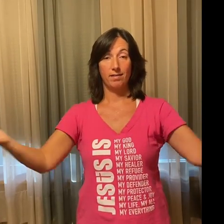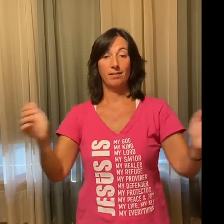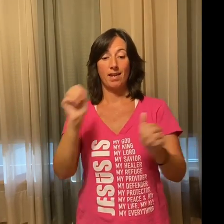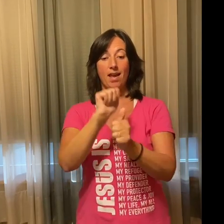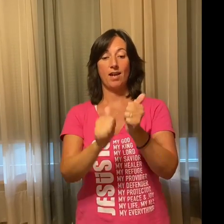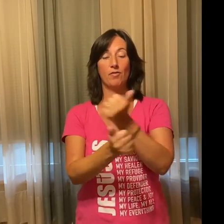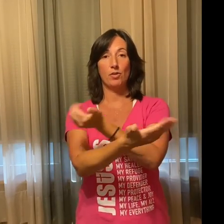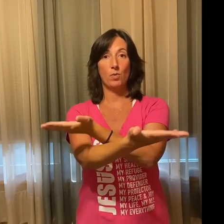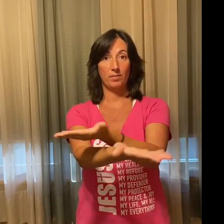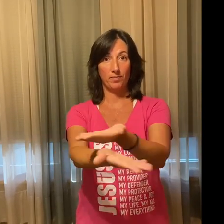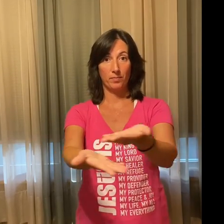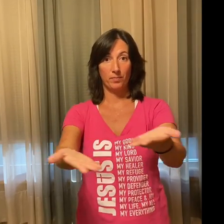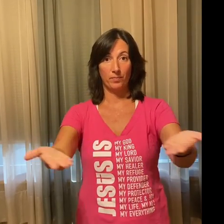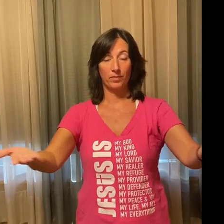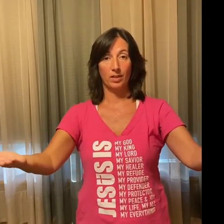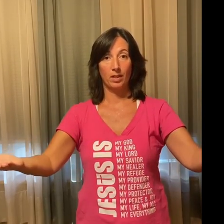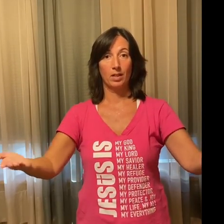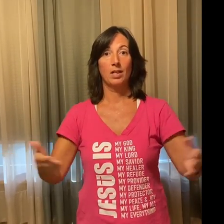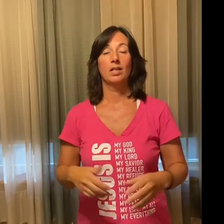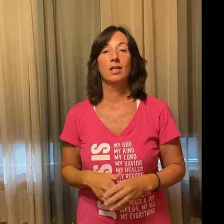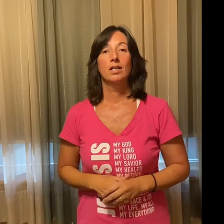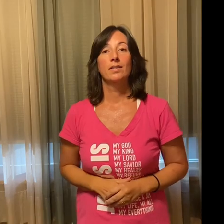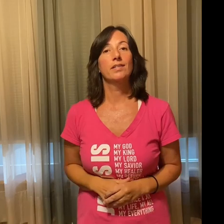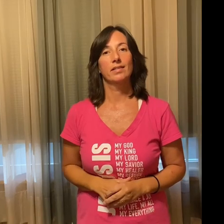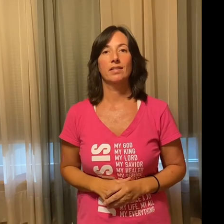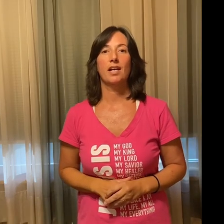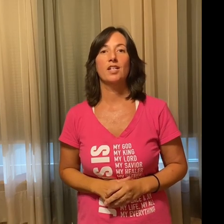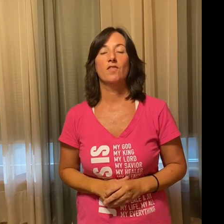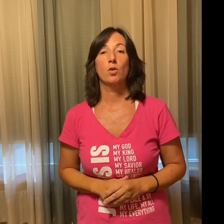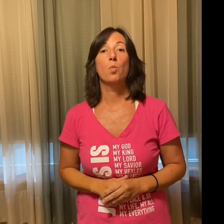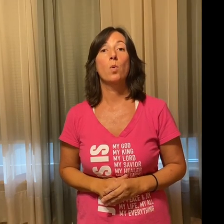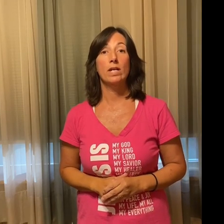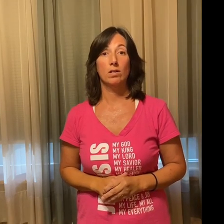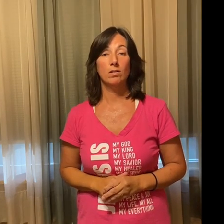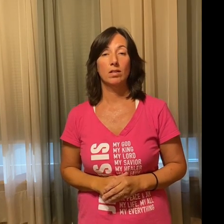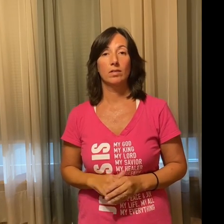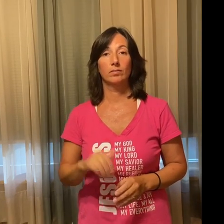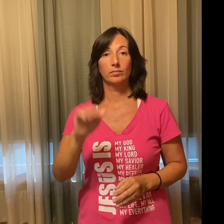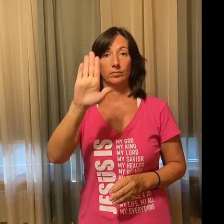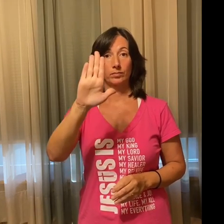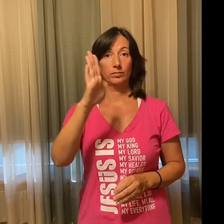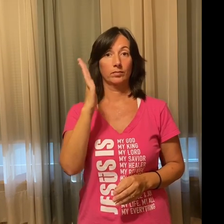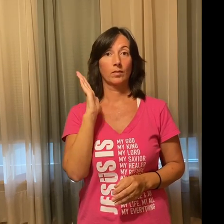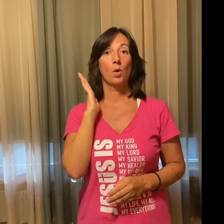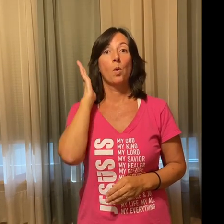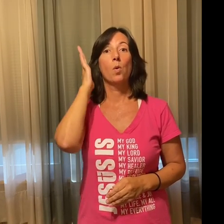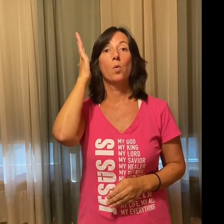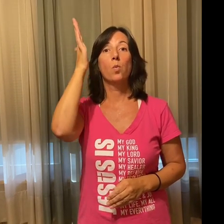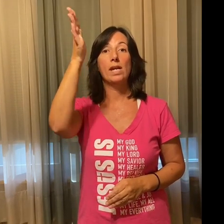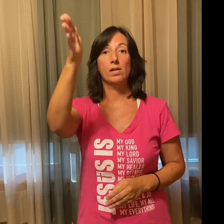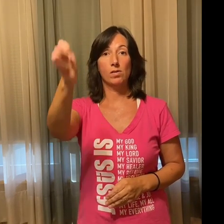everyone. Everyone. This is a sign for will,